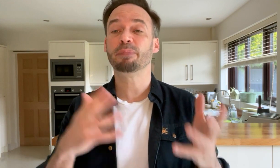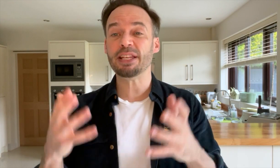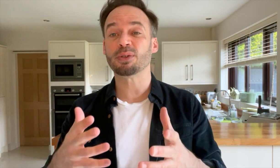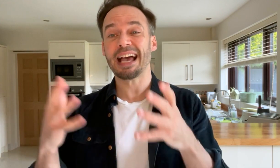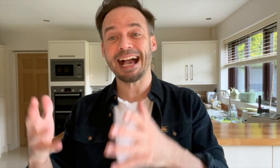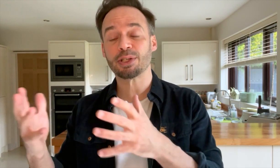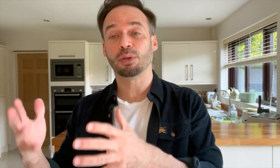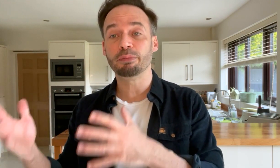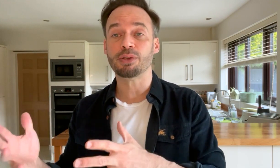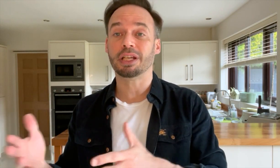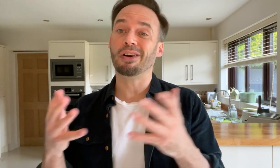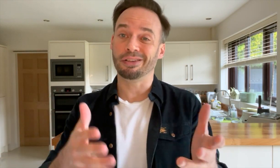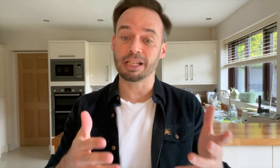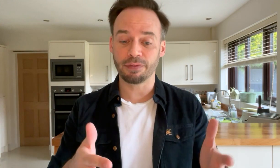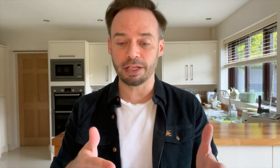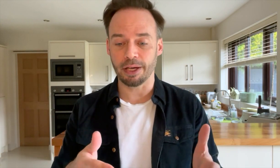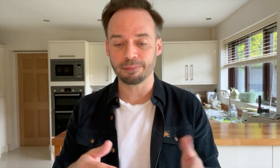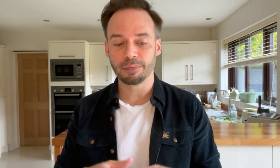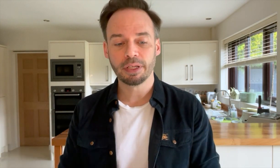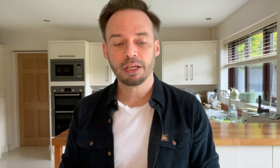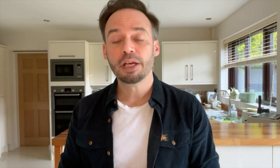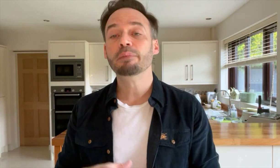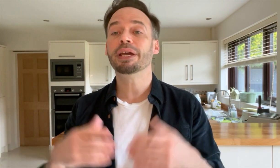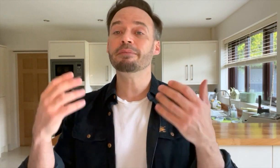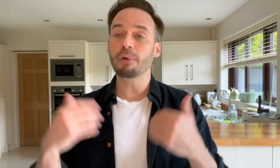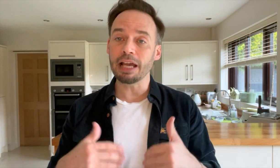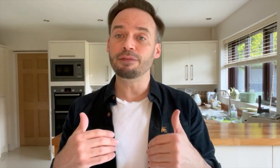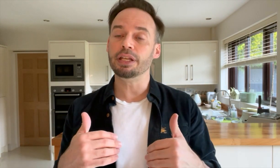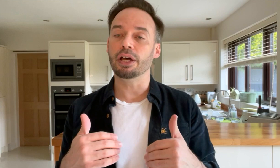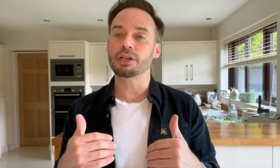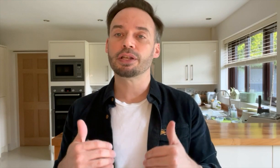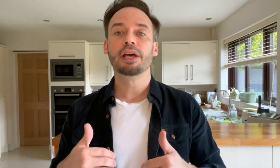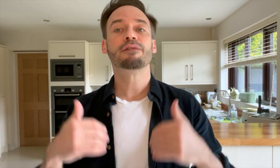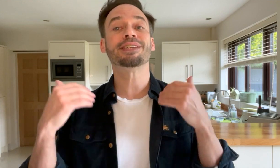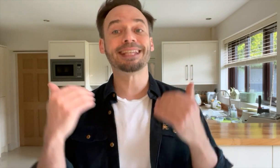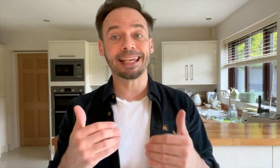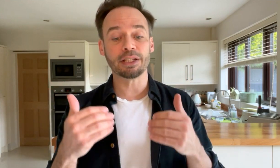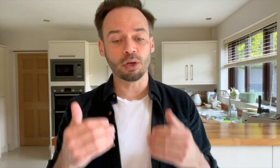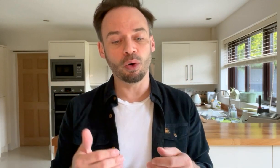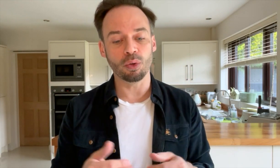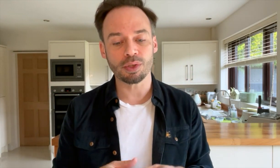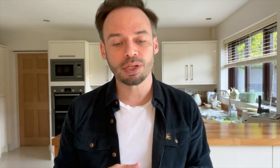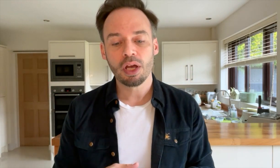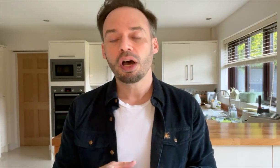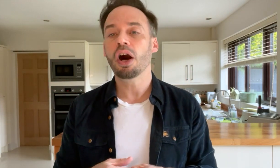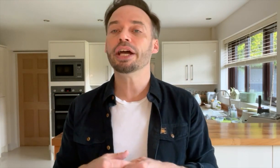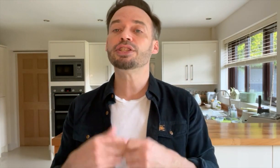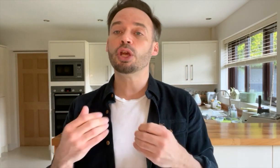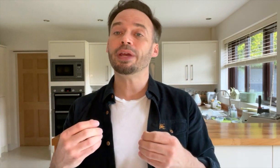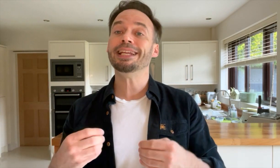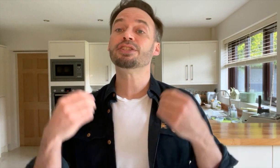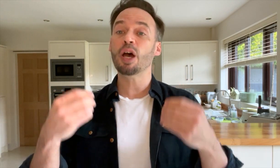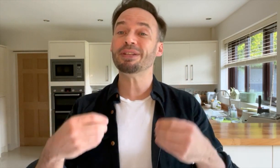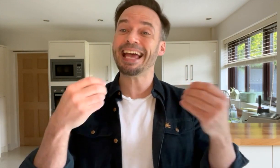beatles actual music on this video but in my videos for singing in the halls i do interpretations